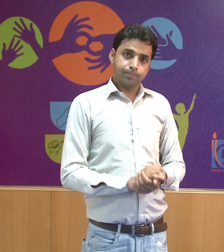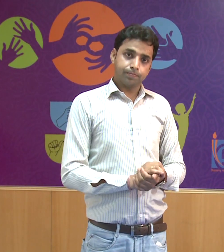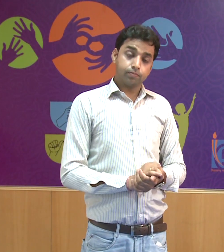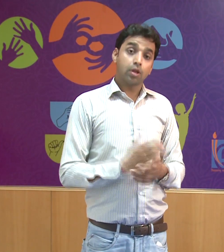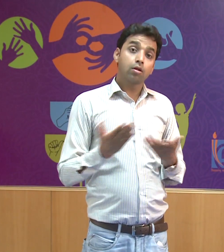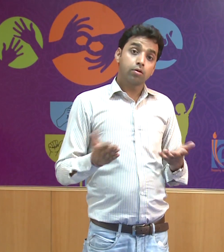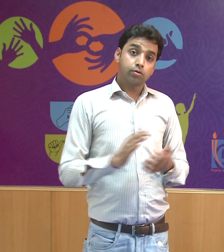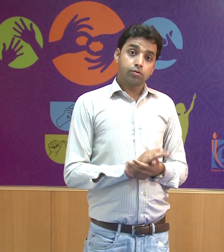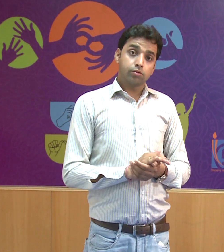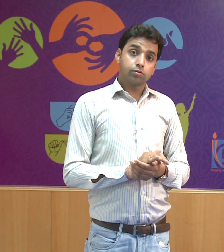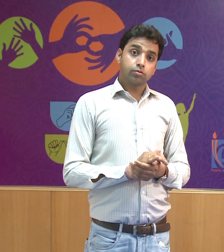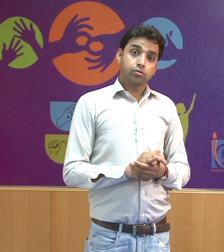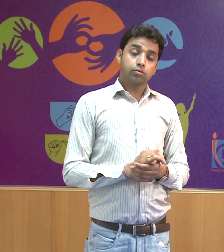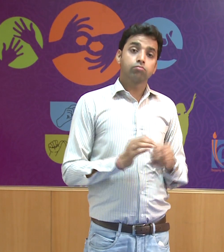spoke different languages.